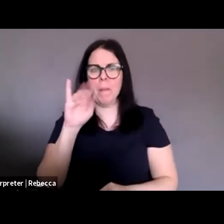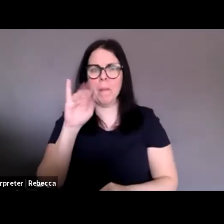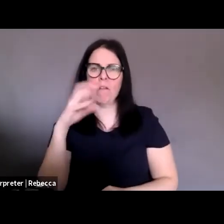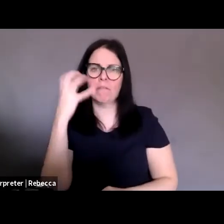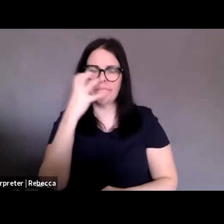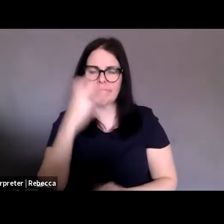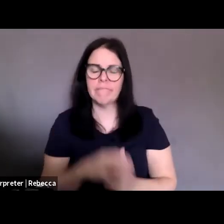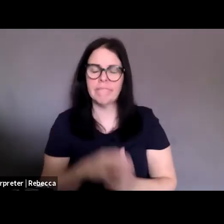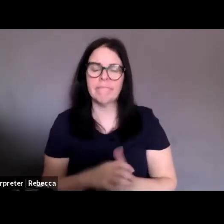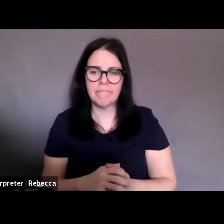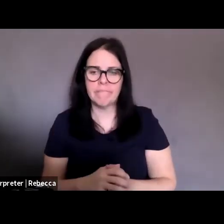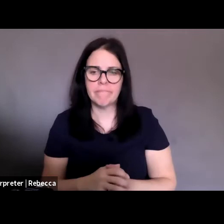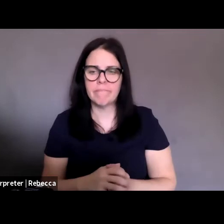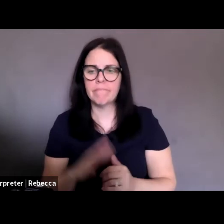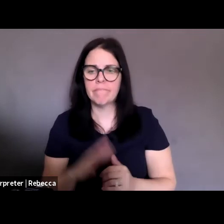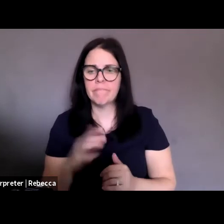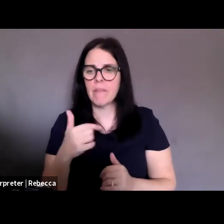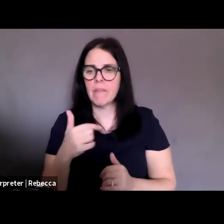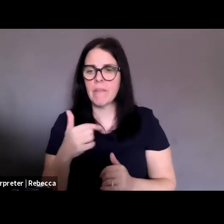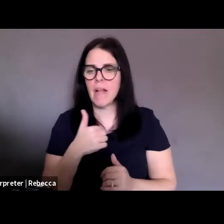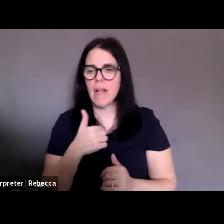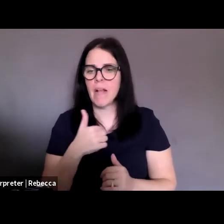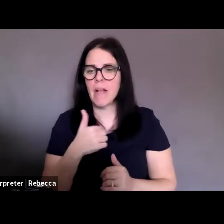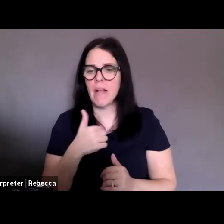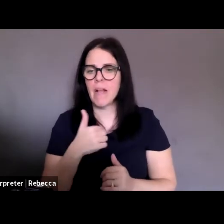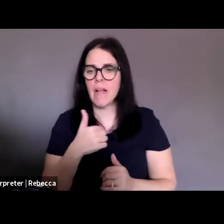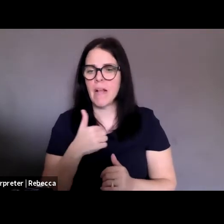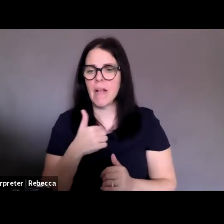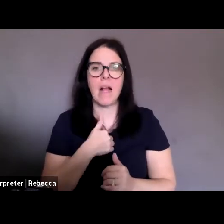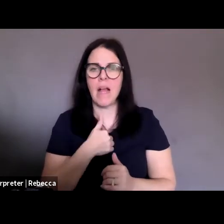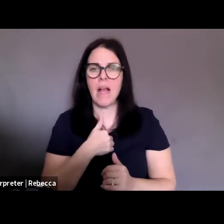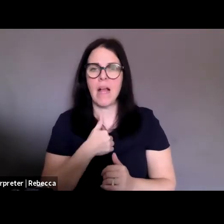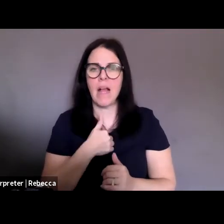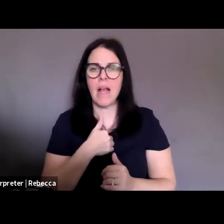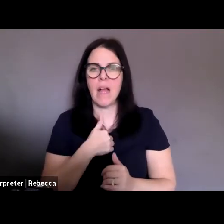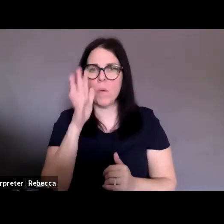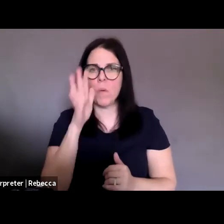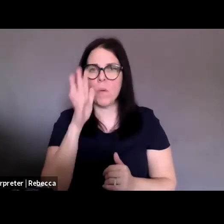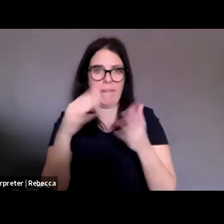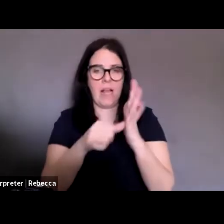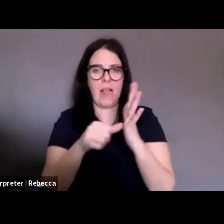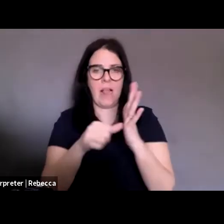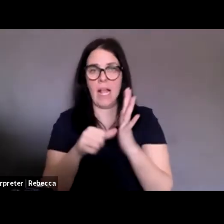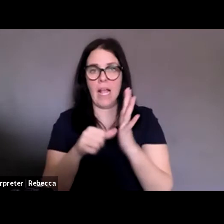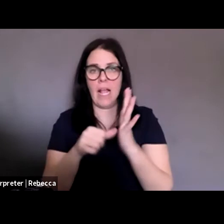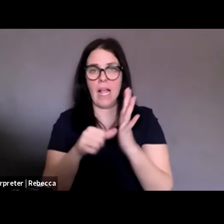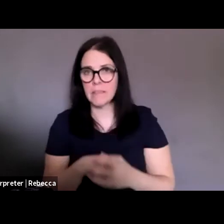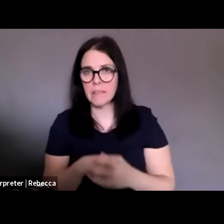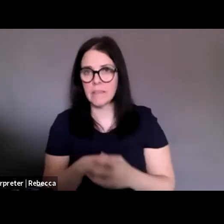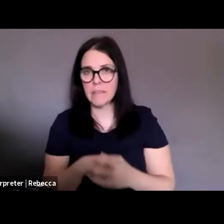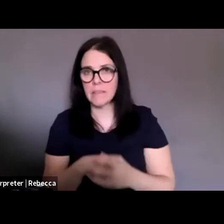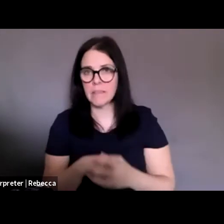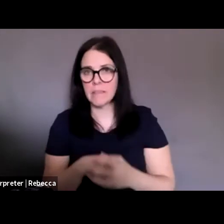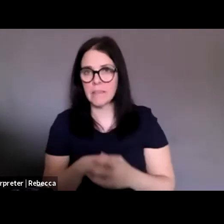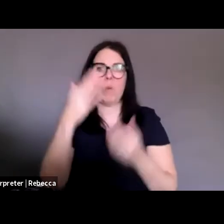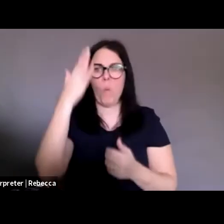So I'm going to give you guys a very brief set of highlights and just start by talking about why we did the study. I call it the Family Court